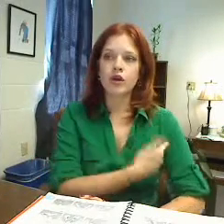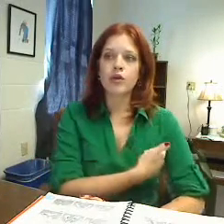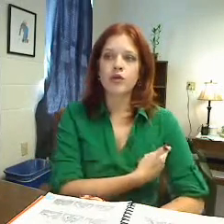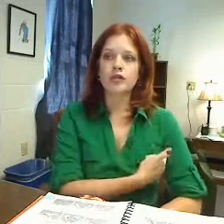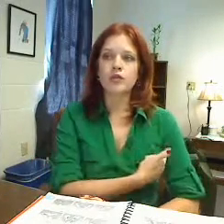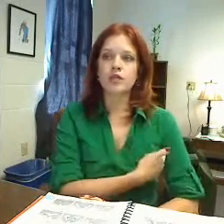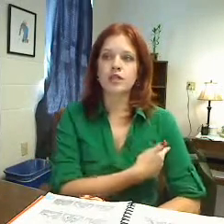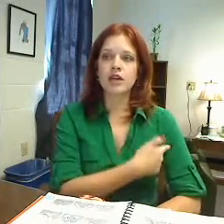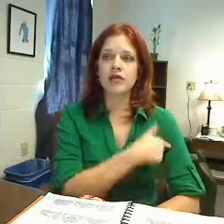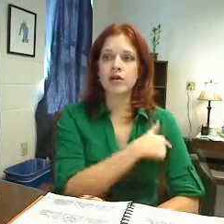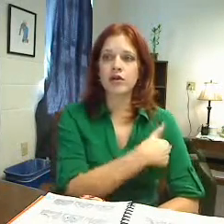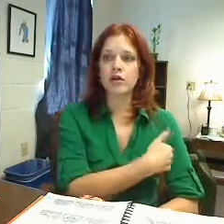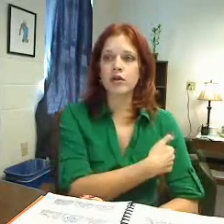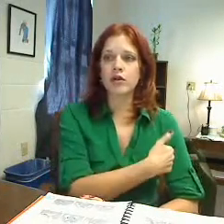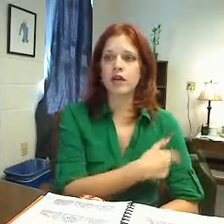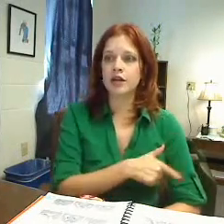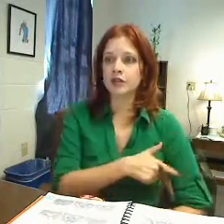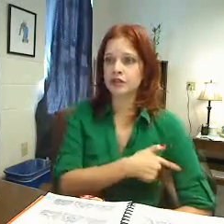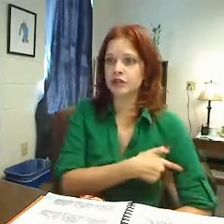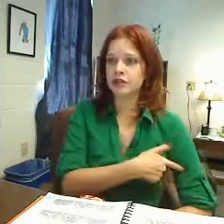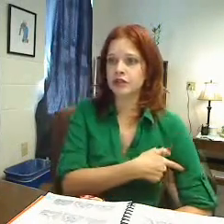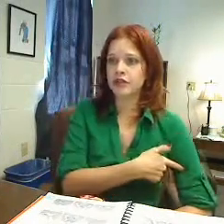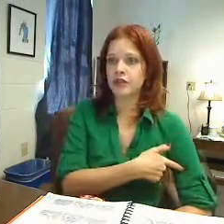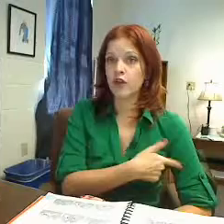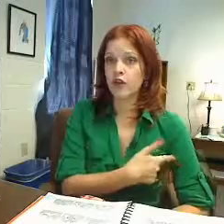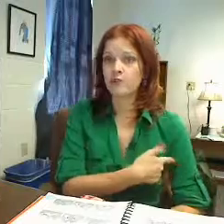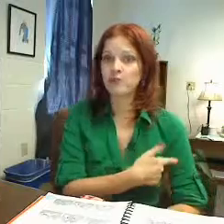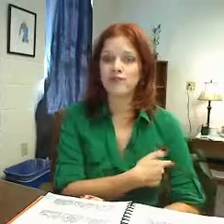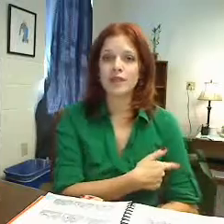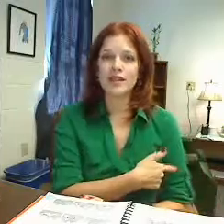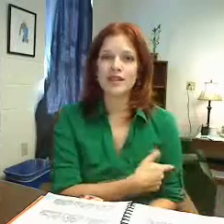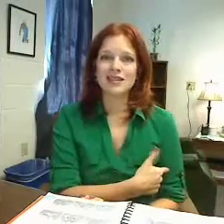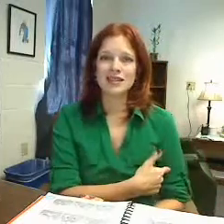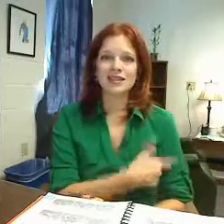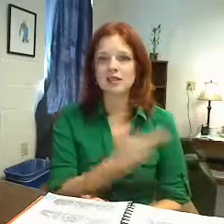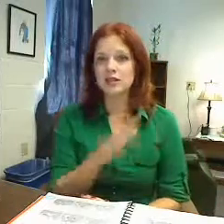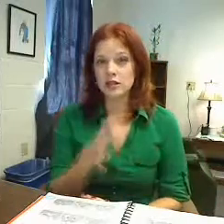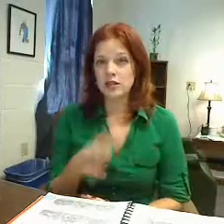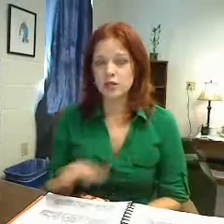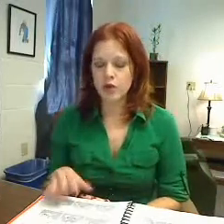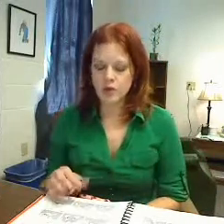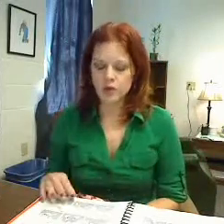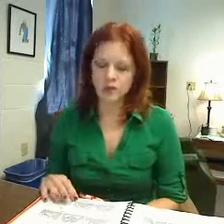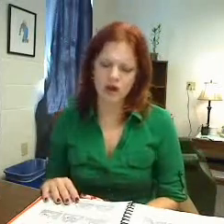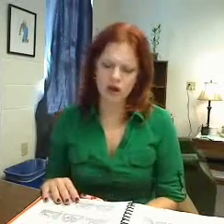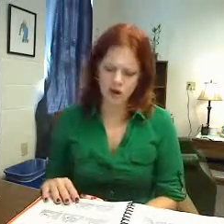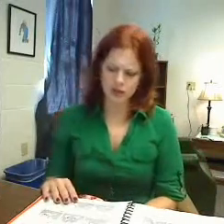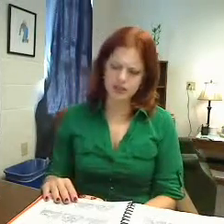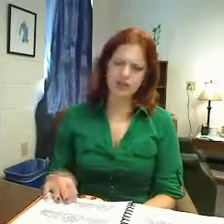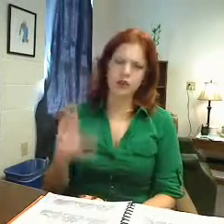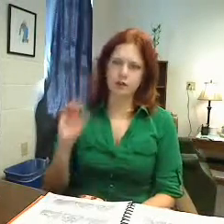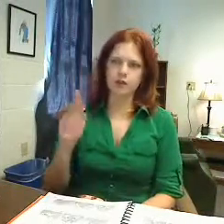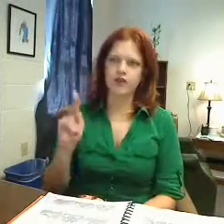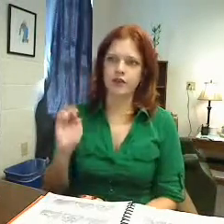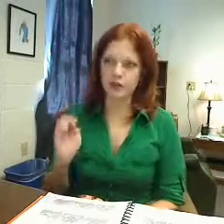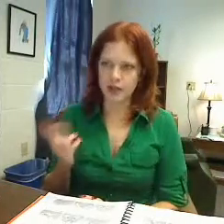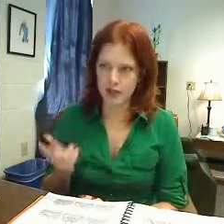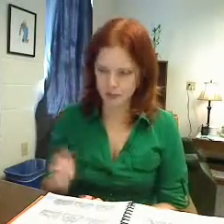Coke, this is one sign for Coca-Cola, like you're shooting yourself in the arm. This is still somewhat used, but not always. A lot of people will fingerspell it now.